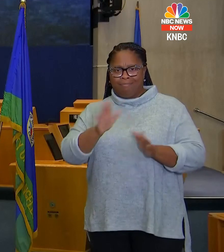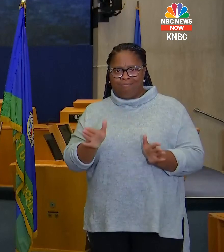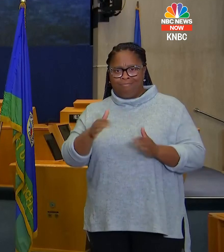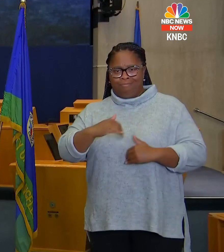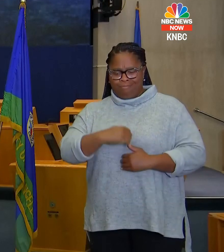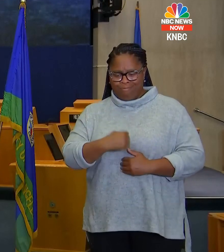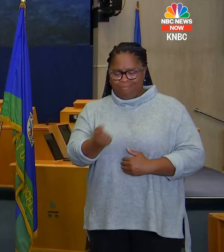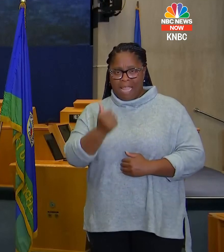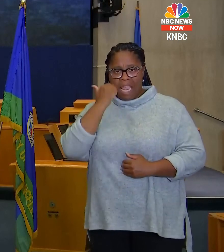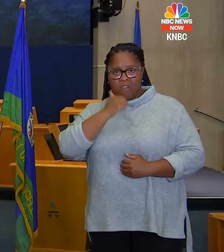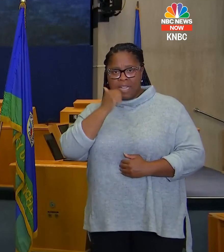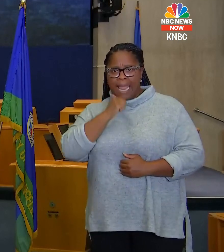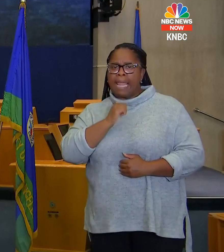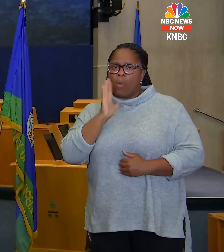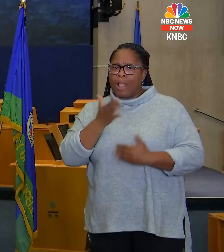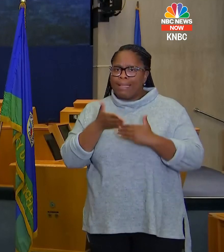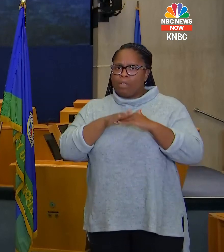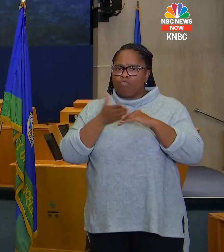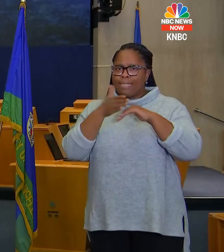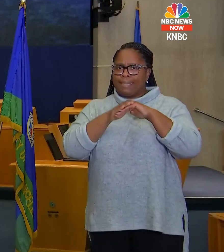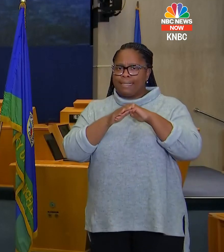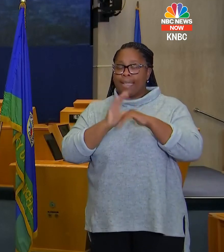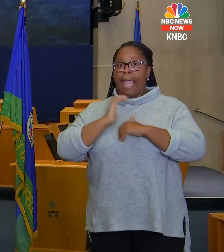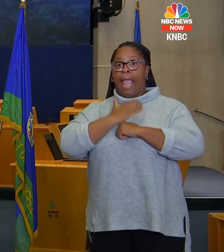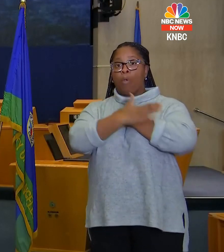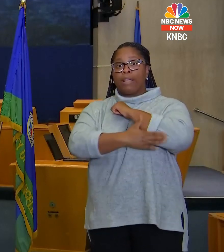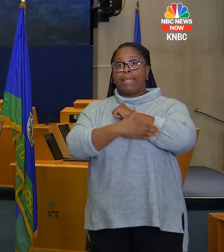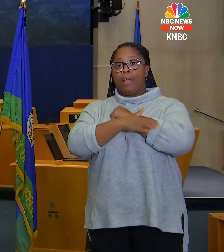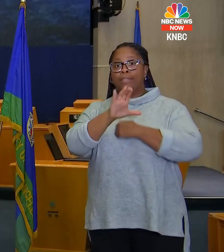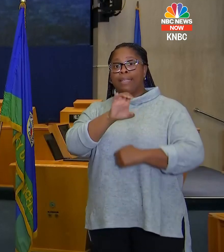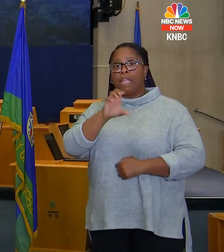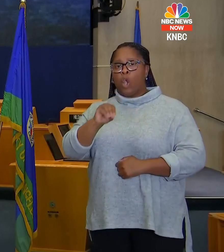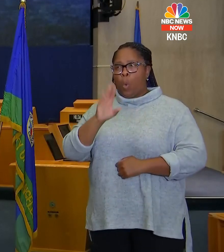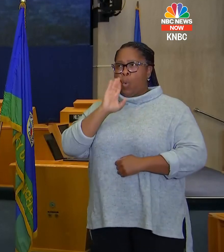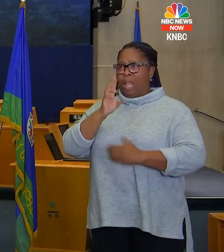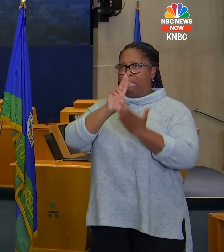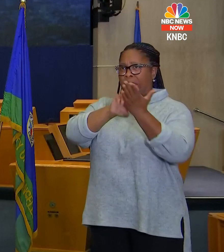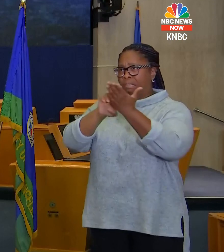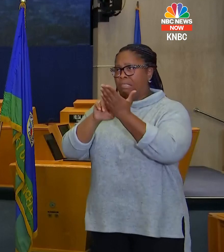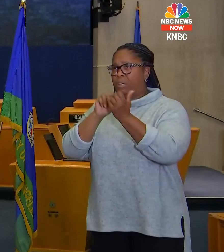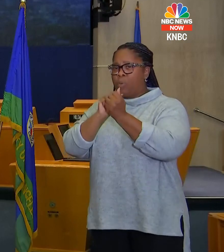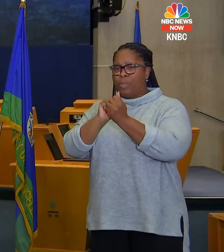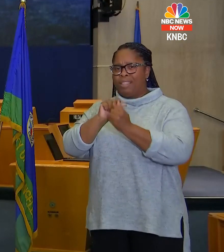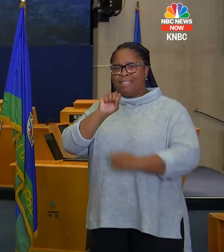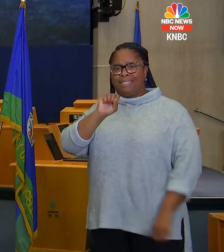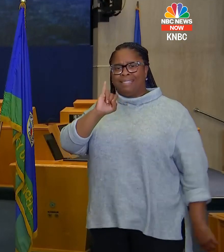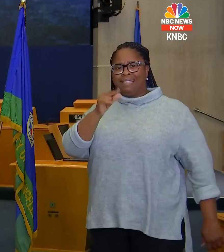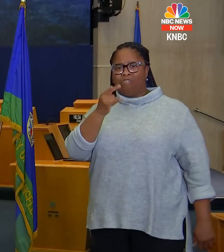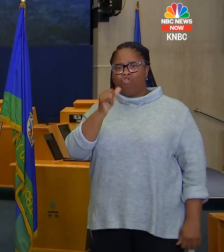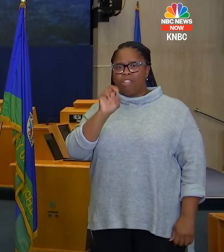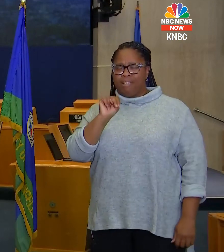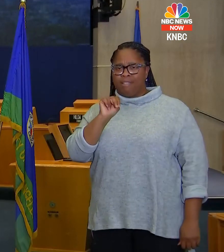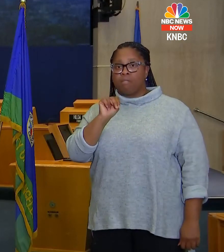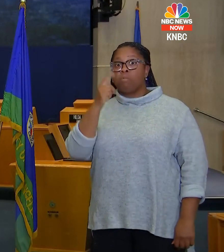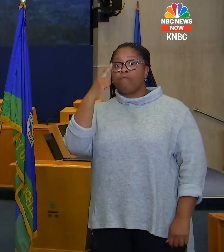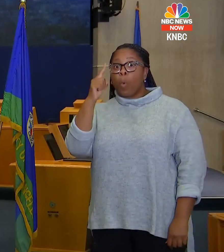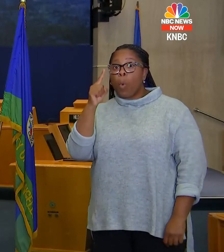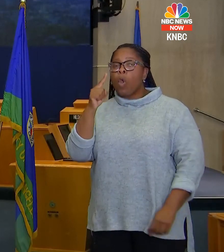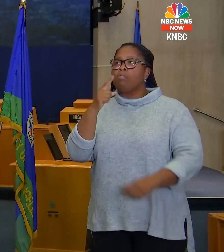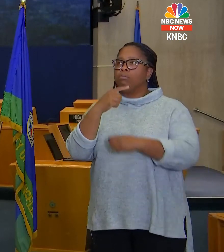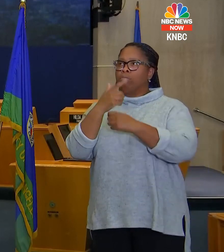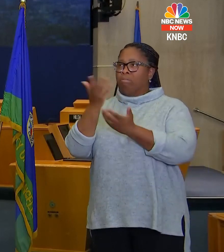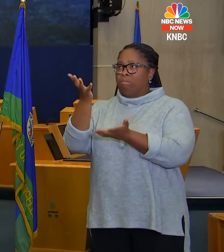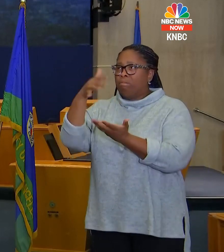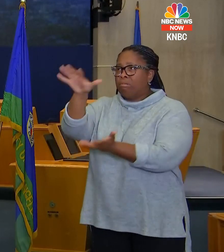county CEO is in the process of securing contracts with CGen to further expand our supply of tests and our